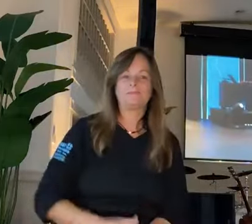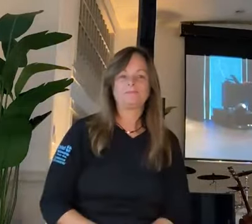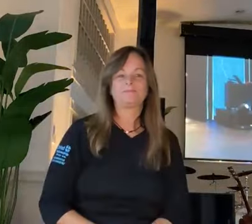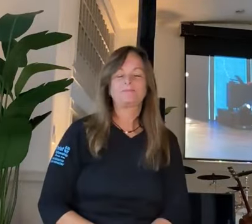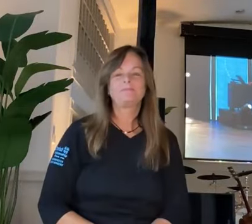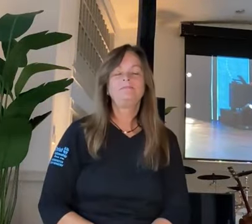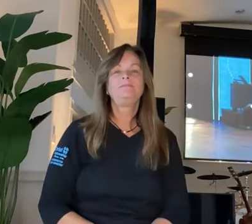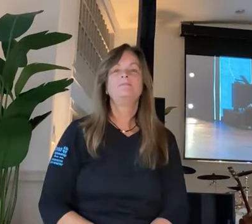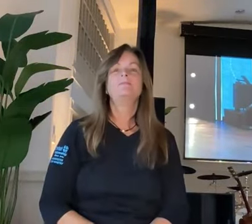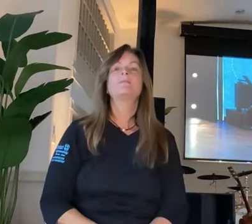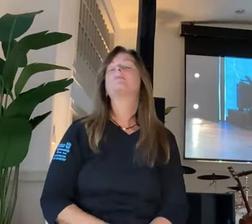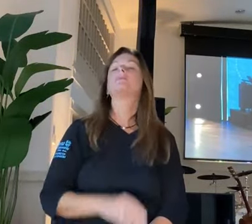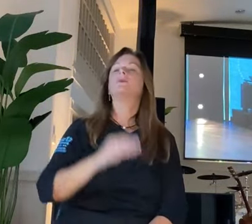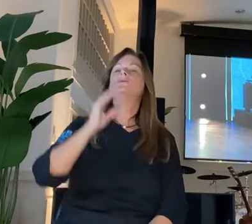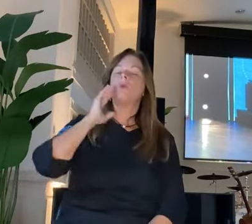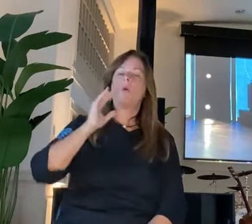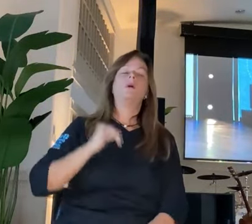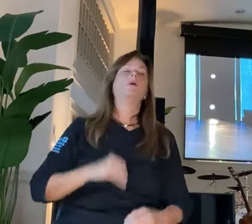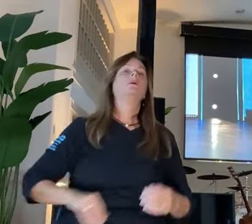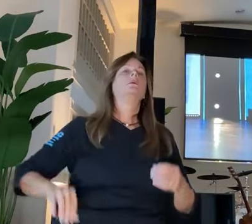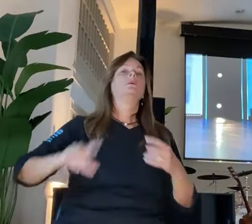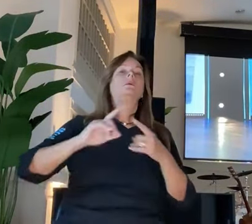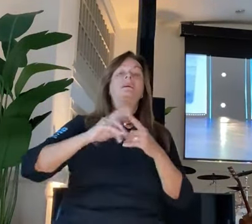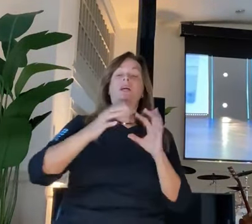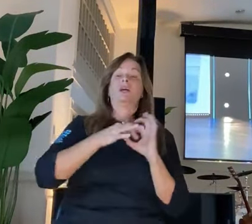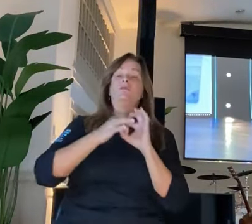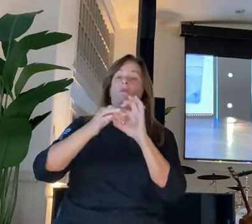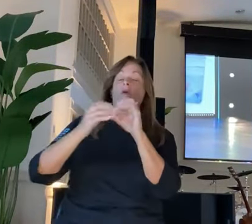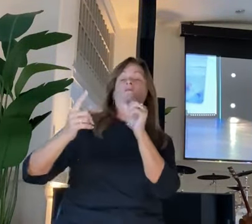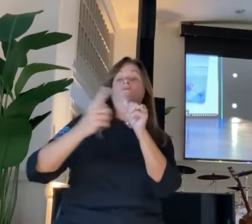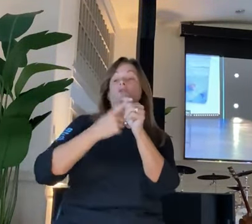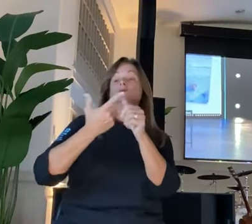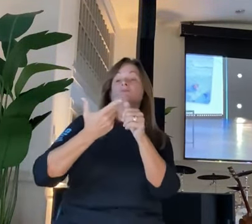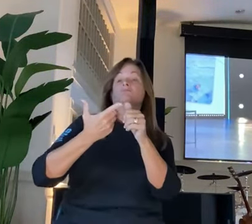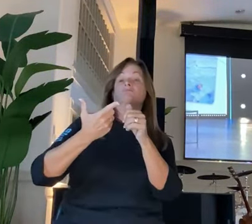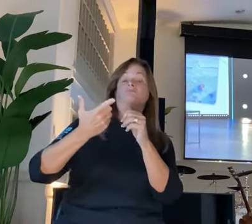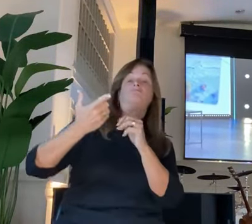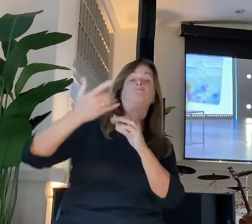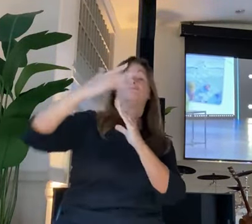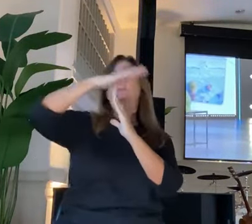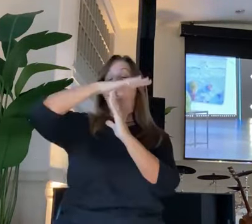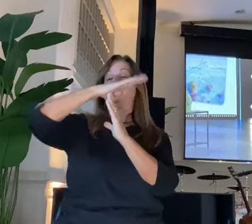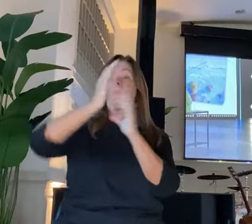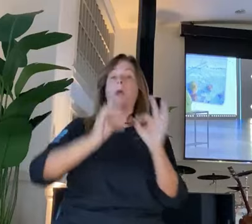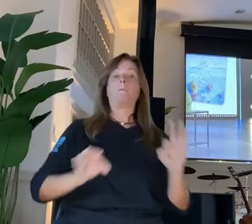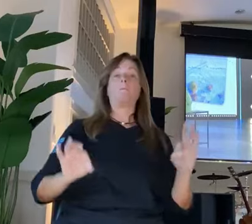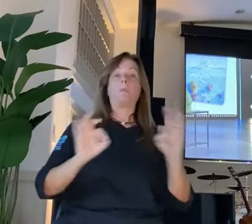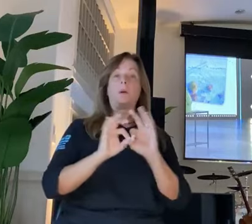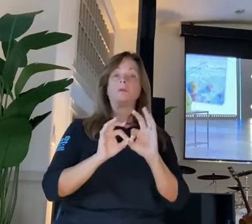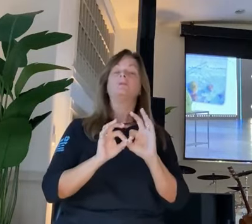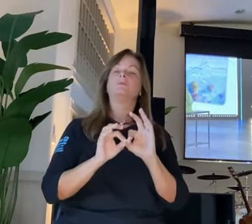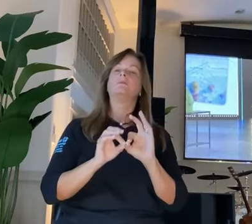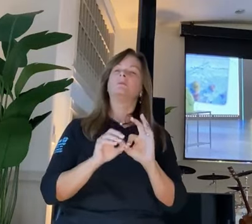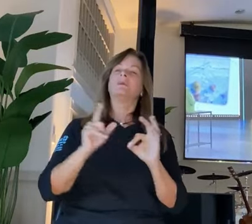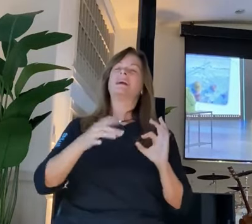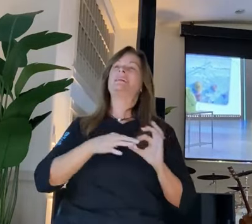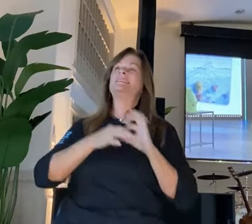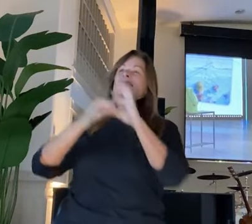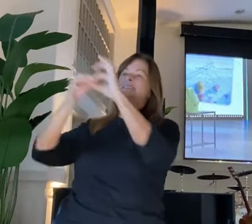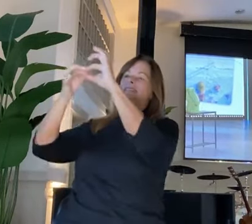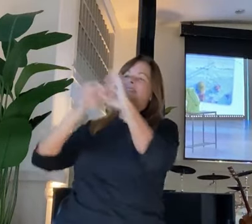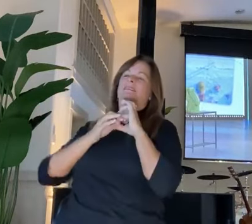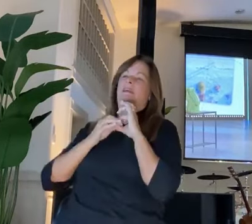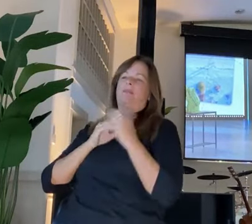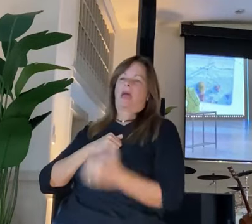with Jesus, second only to your personal relationship with Jesus, is what I believe to be the single most